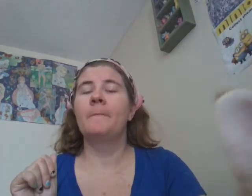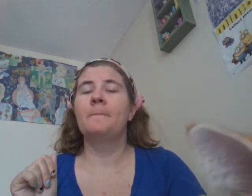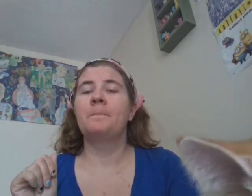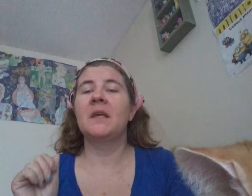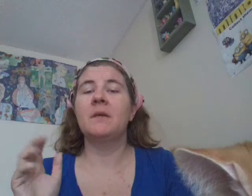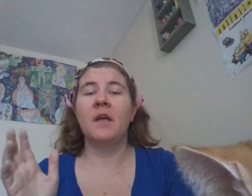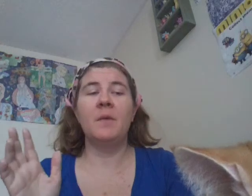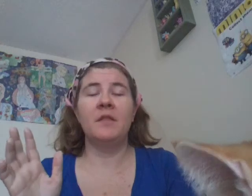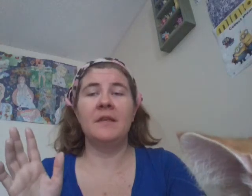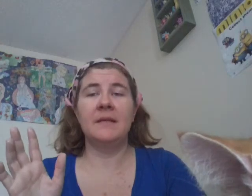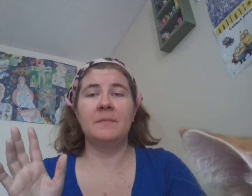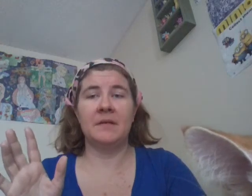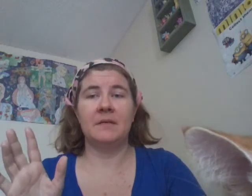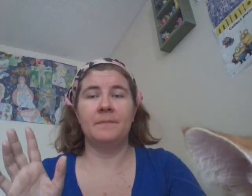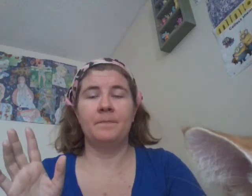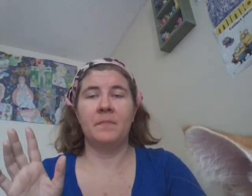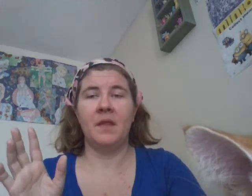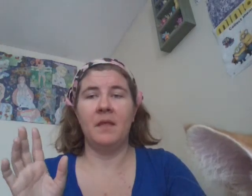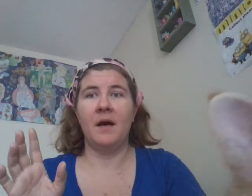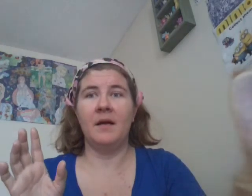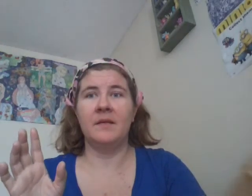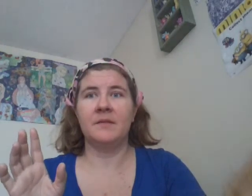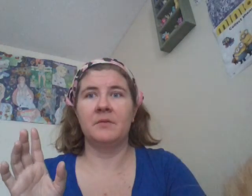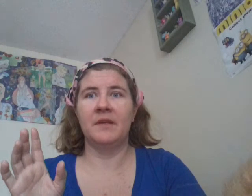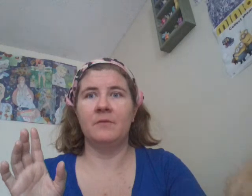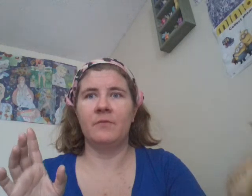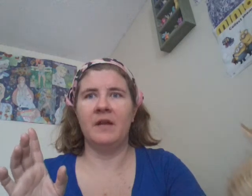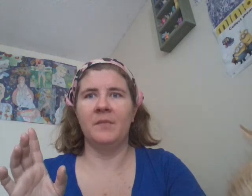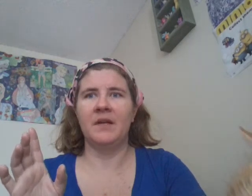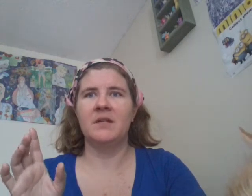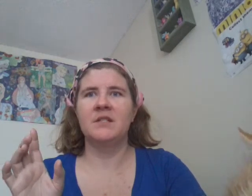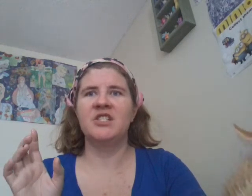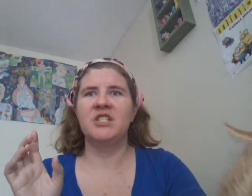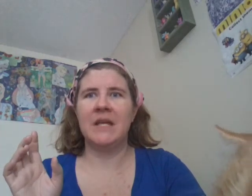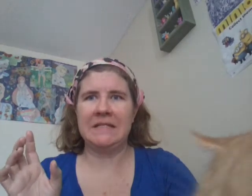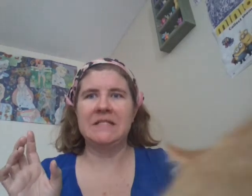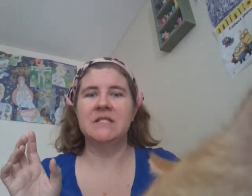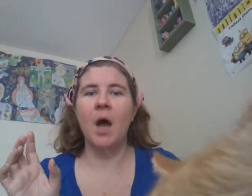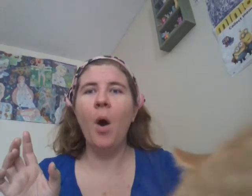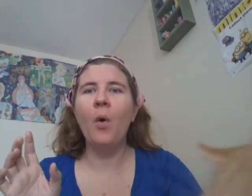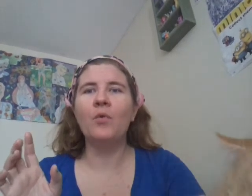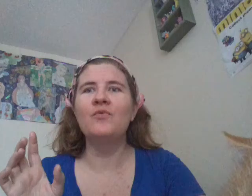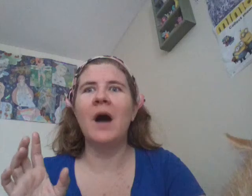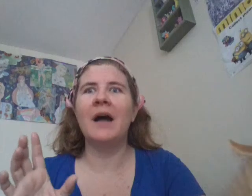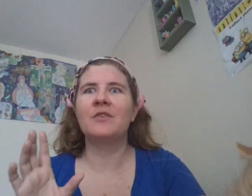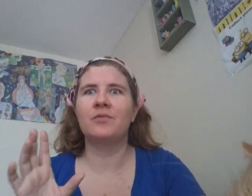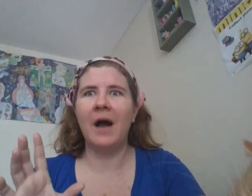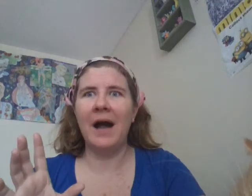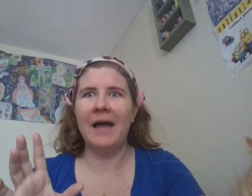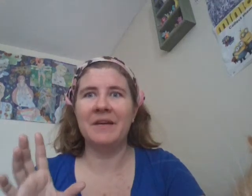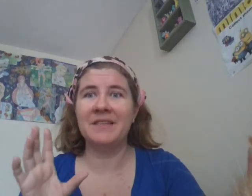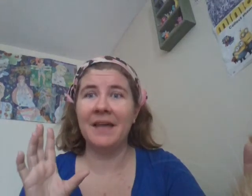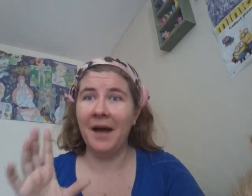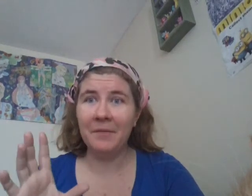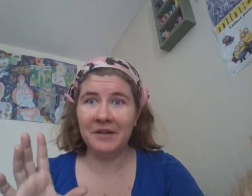So, he's talking about the things that he's missed. And, the eyes start to get red. I'm like, no. Do not cry. Because, then I'm